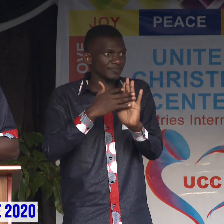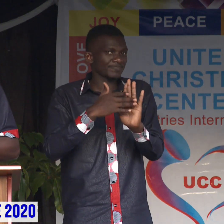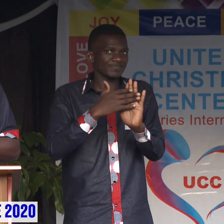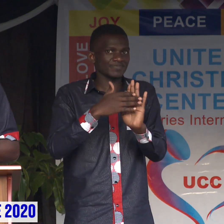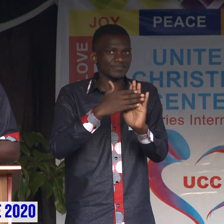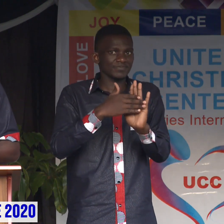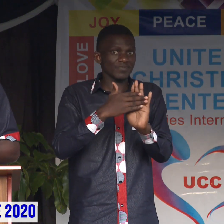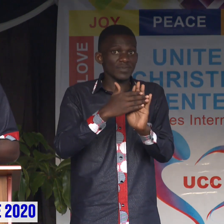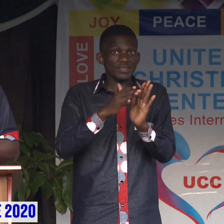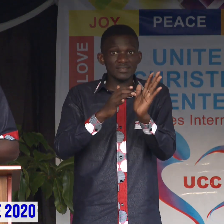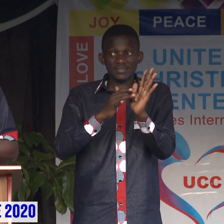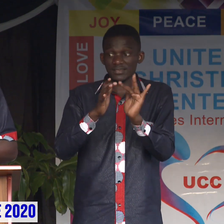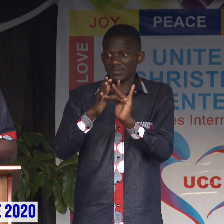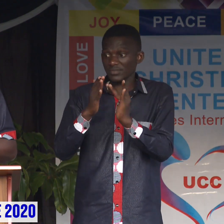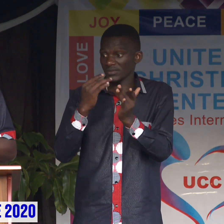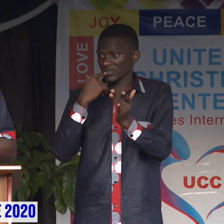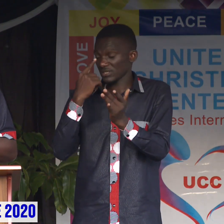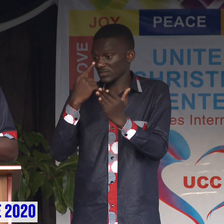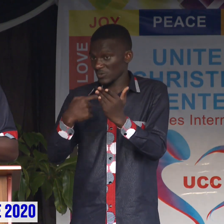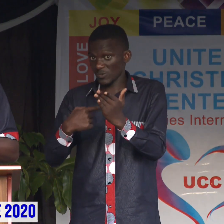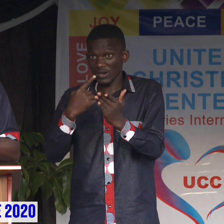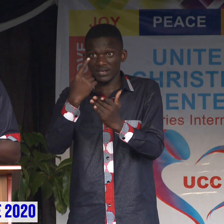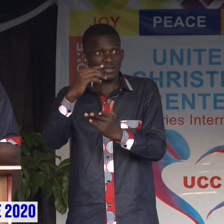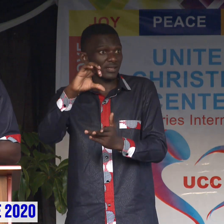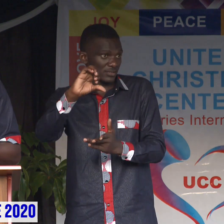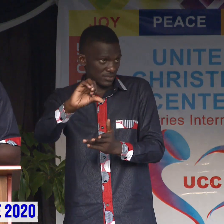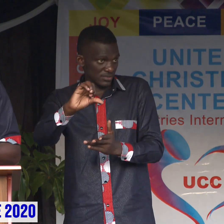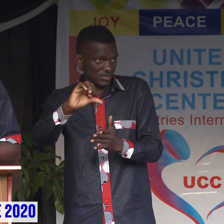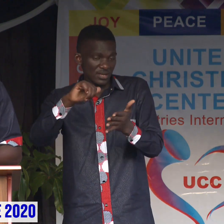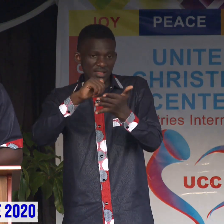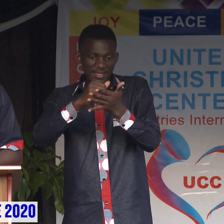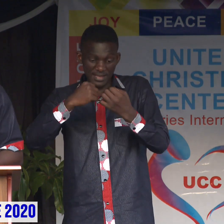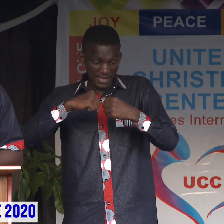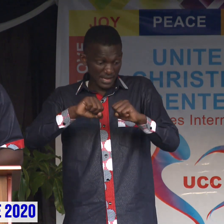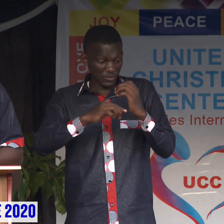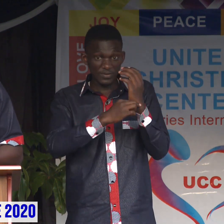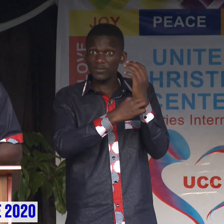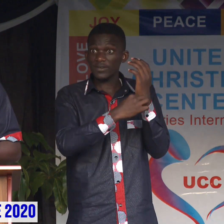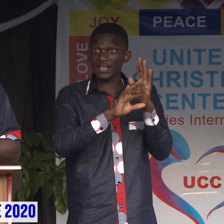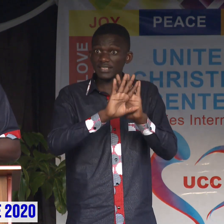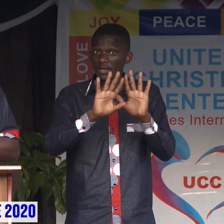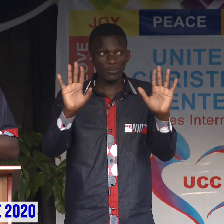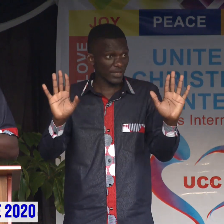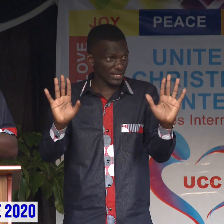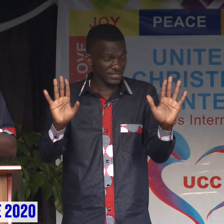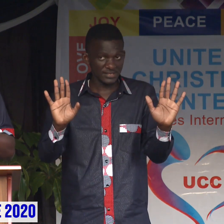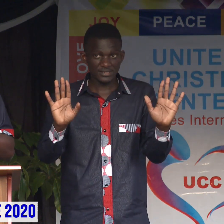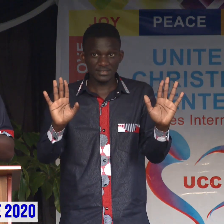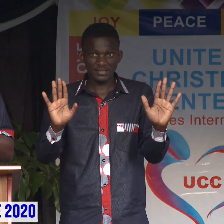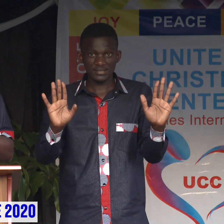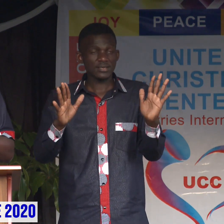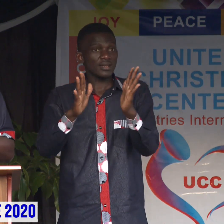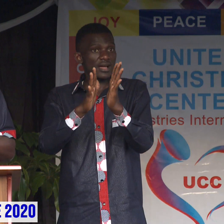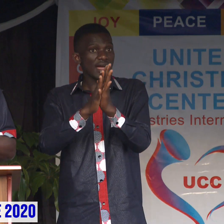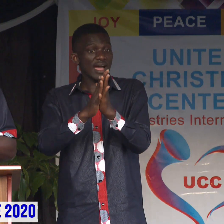The Bible says in verse 19 that the acts of the flesh are obvious.